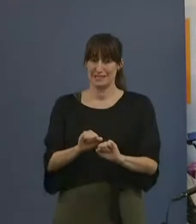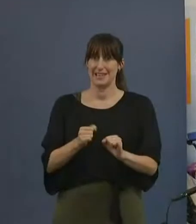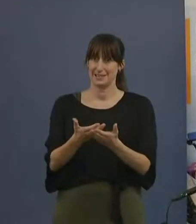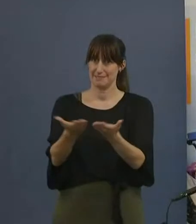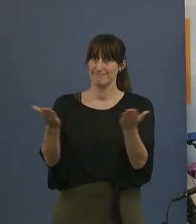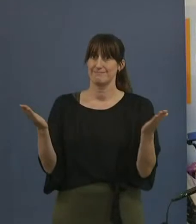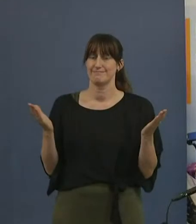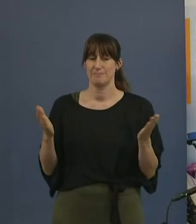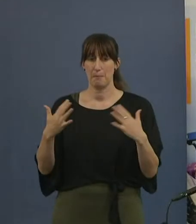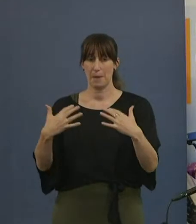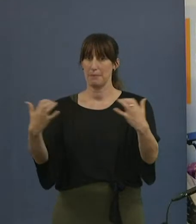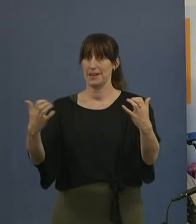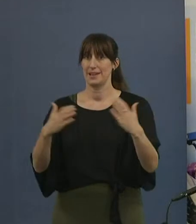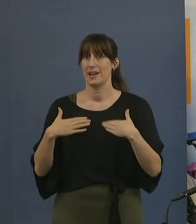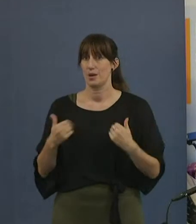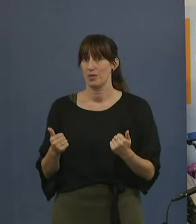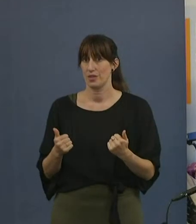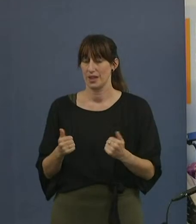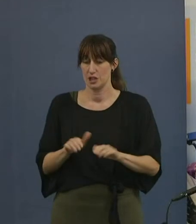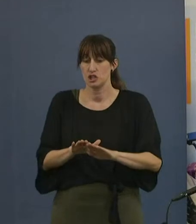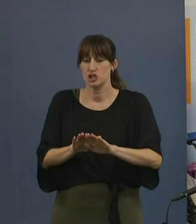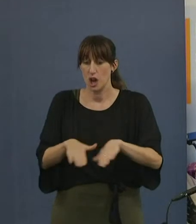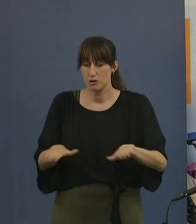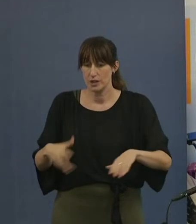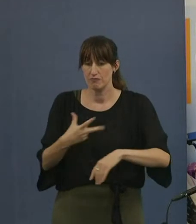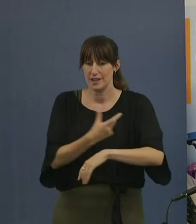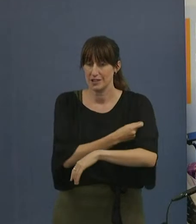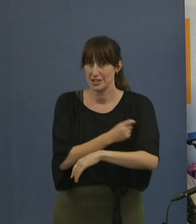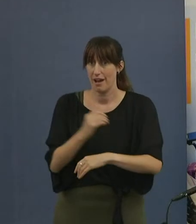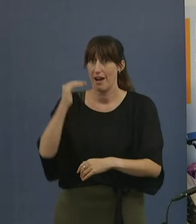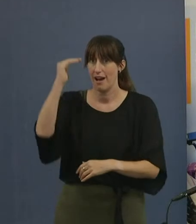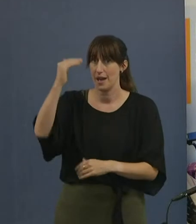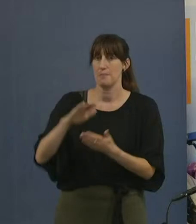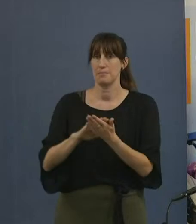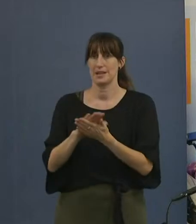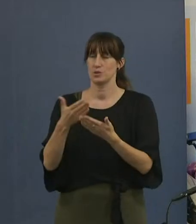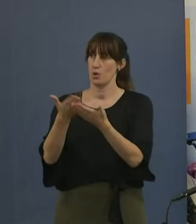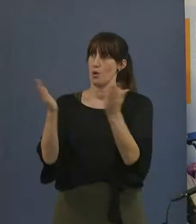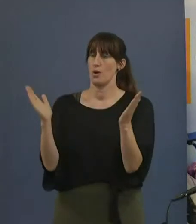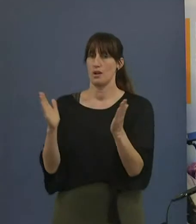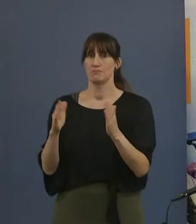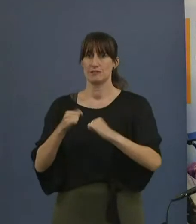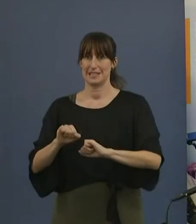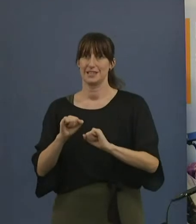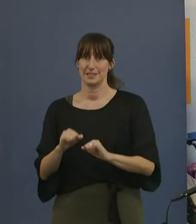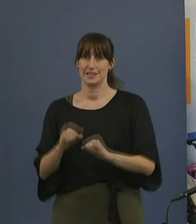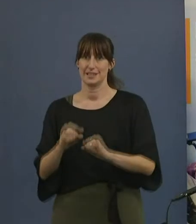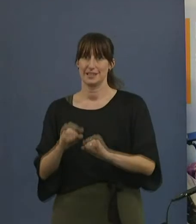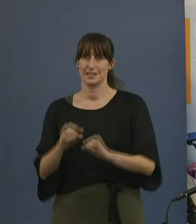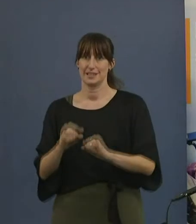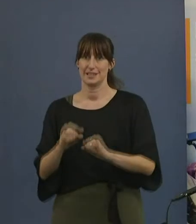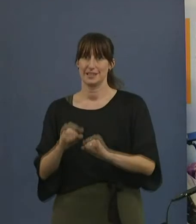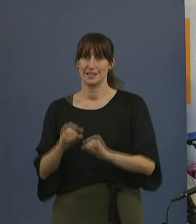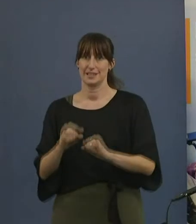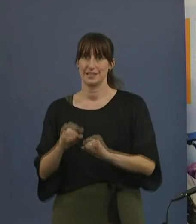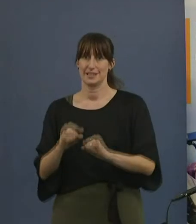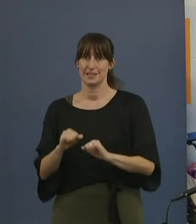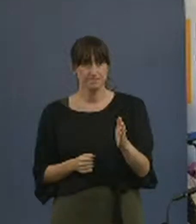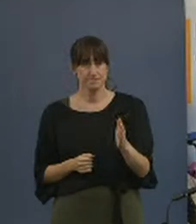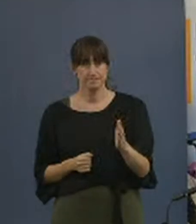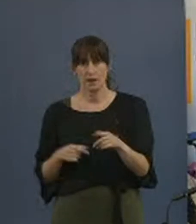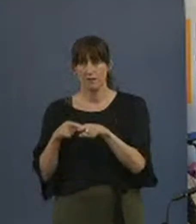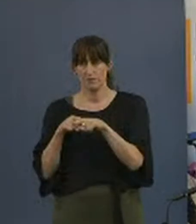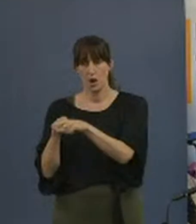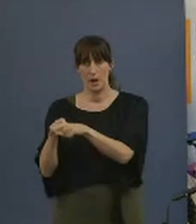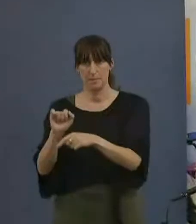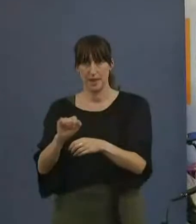protection, is high childhood vaccination rates, regardless. What is the Ministry of Health? Sorry. Just off the back of